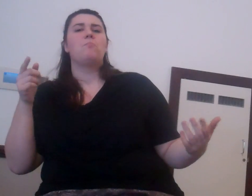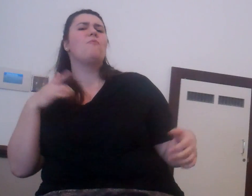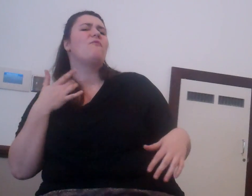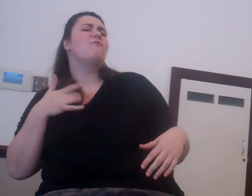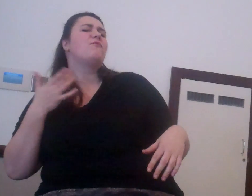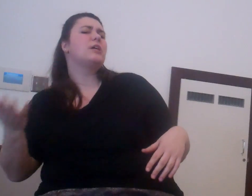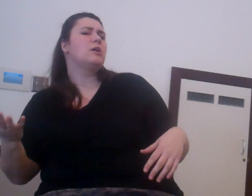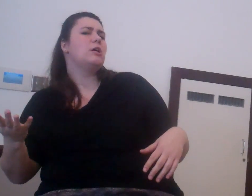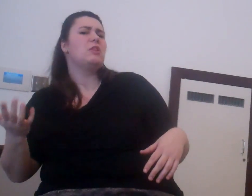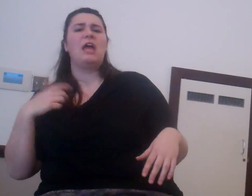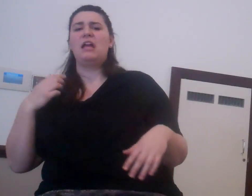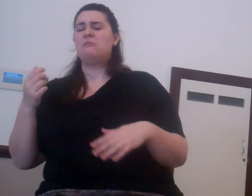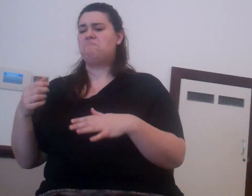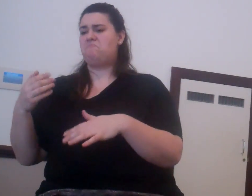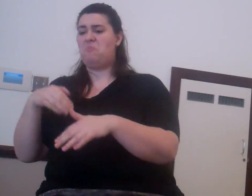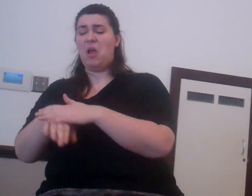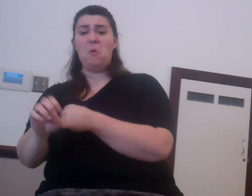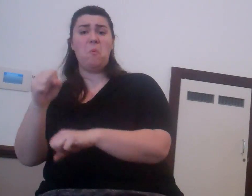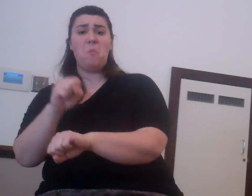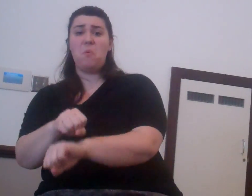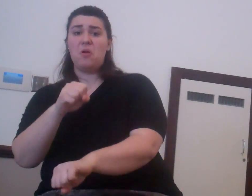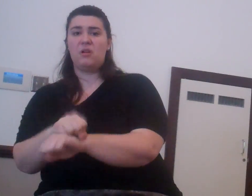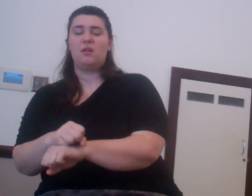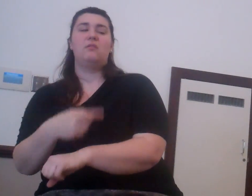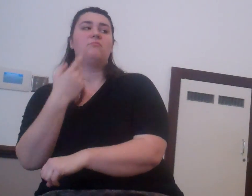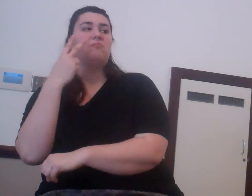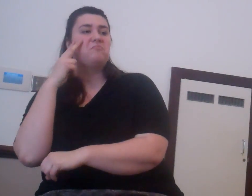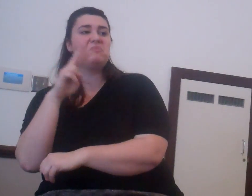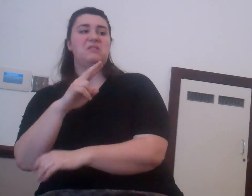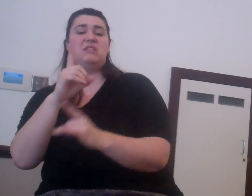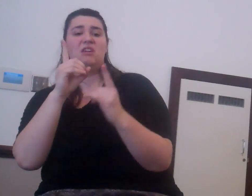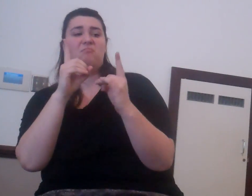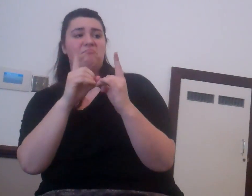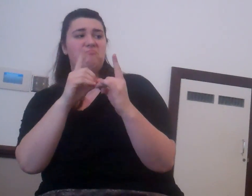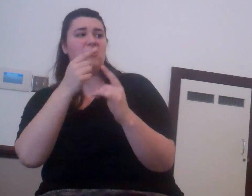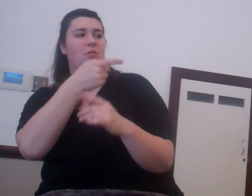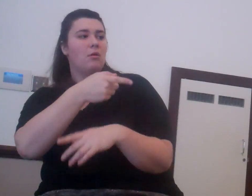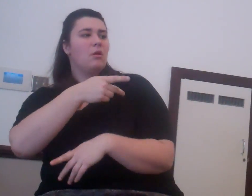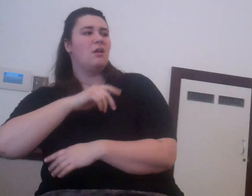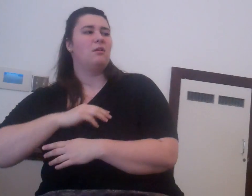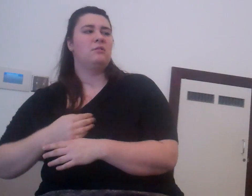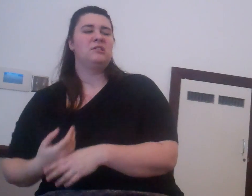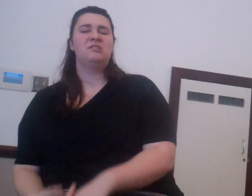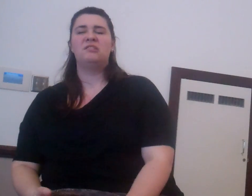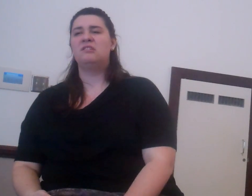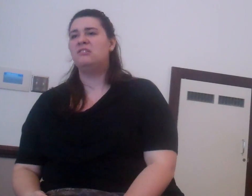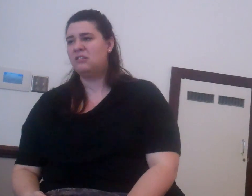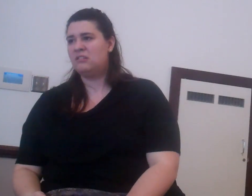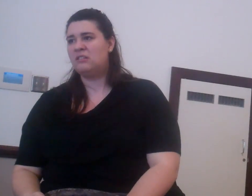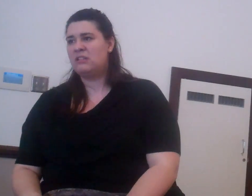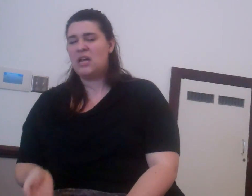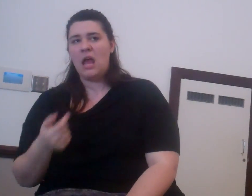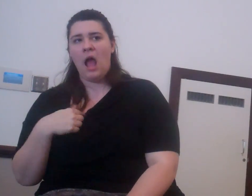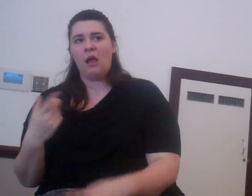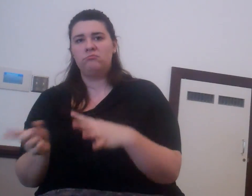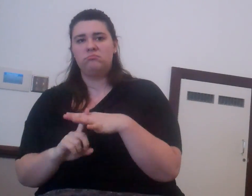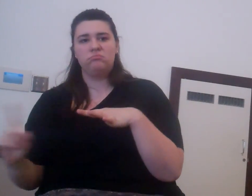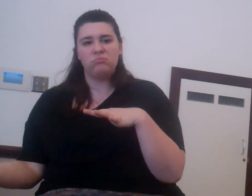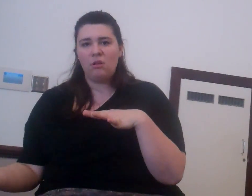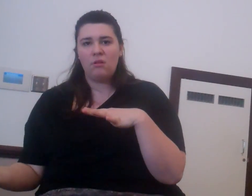Okay. Other negatives about workplace romance? Some drawbacks. Yeah. People complain about their significant